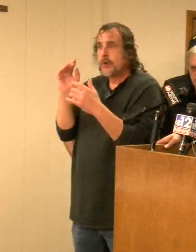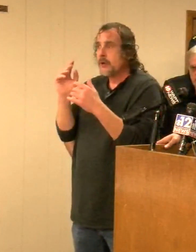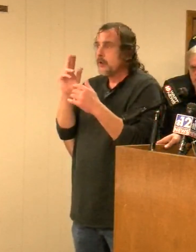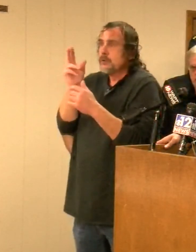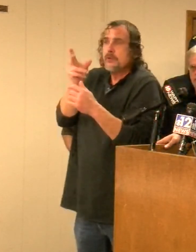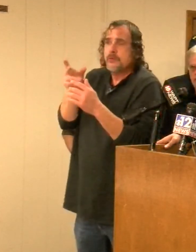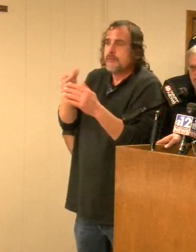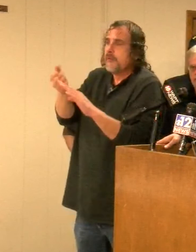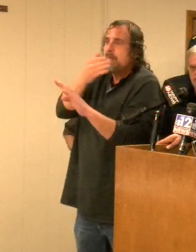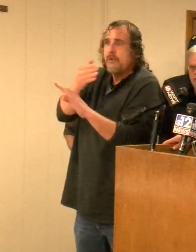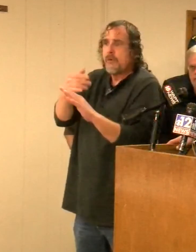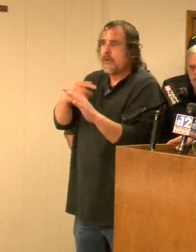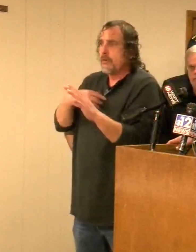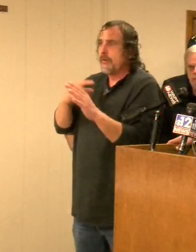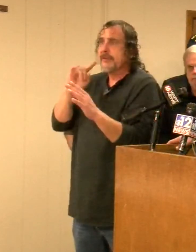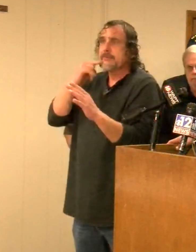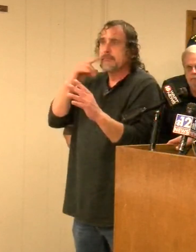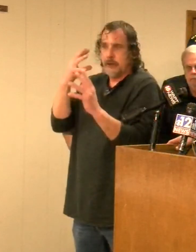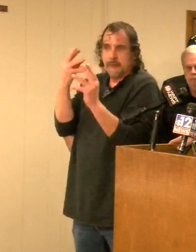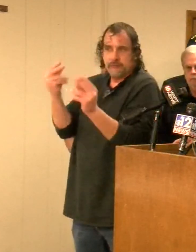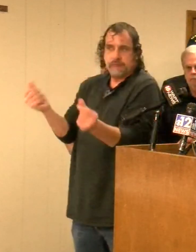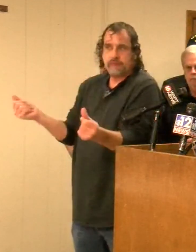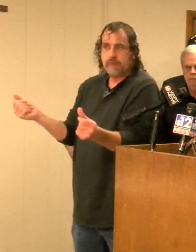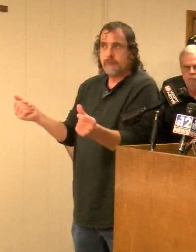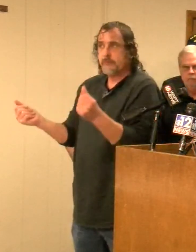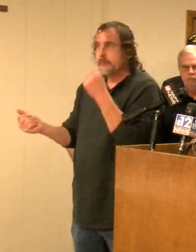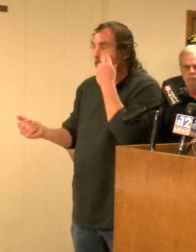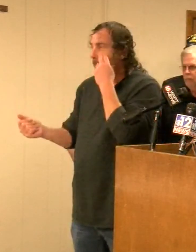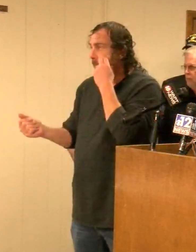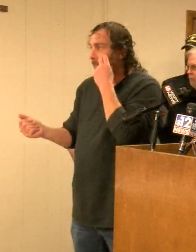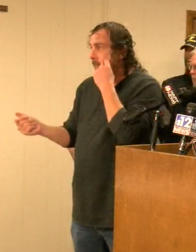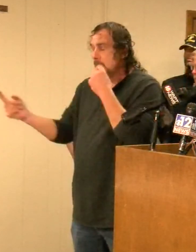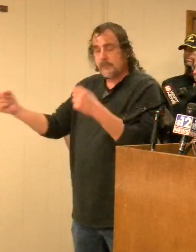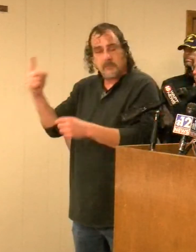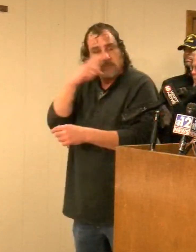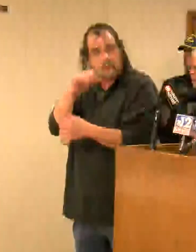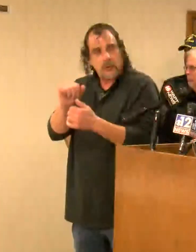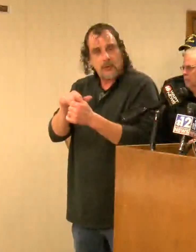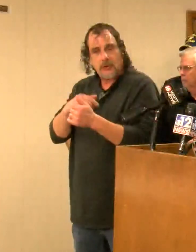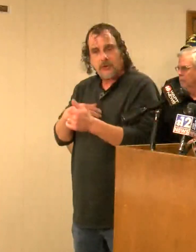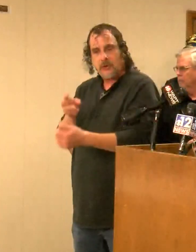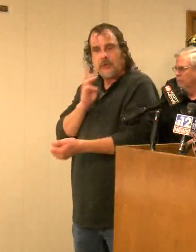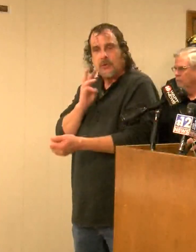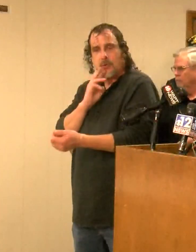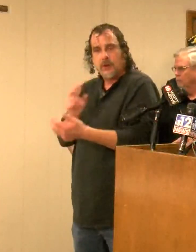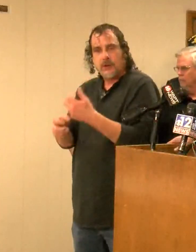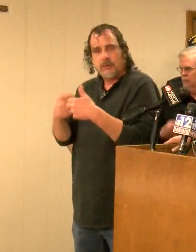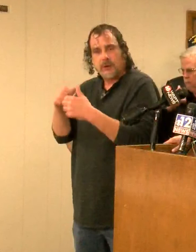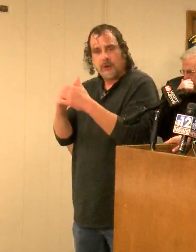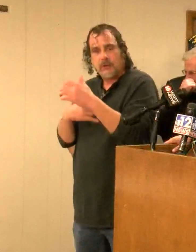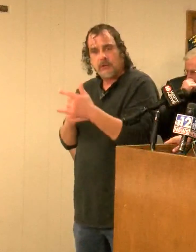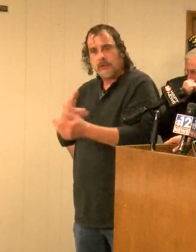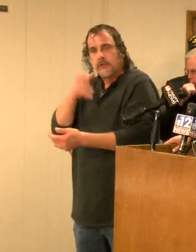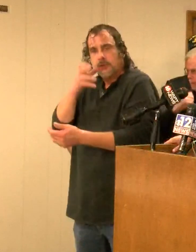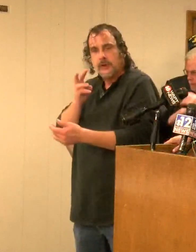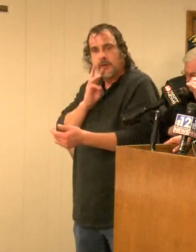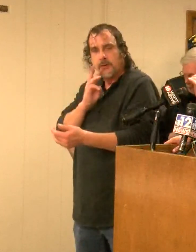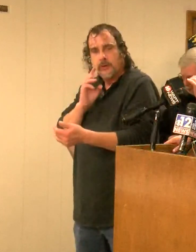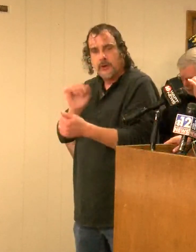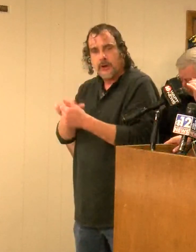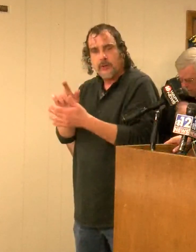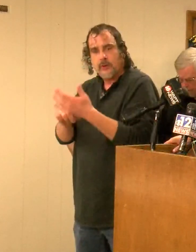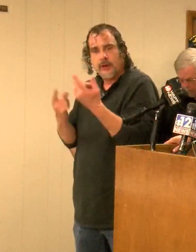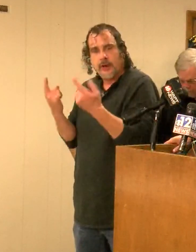soon before this threat is beyond us. Mr. Mayor, can you address the water issue for people drinking water and the lingering